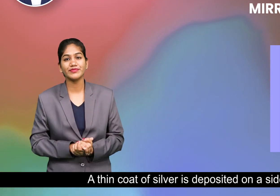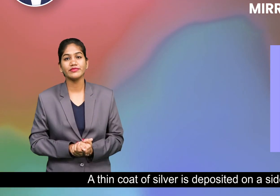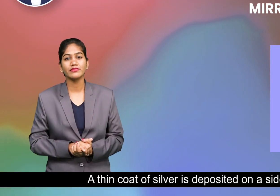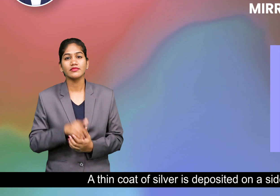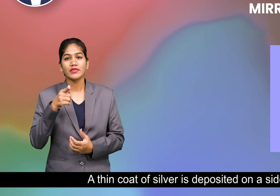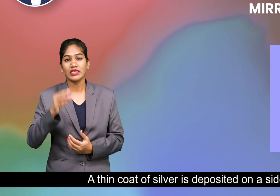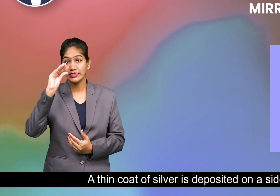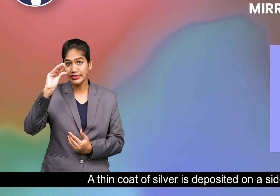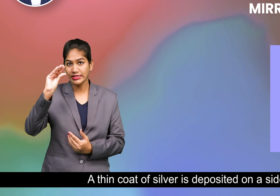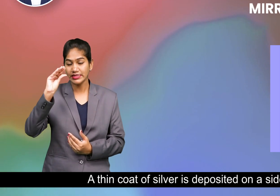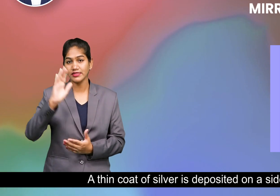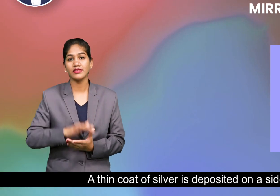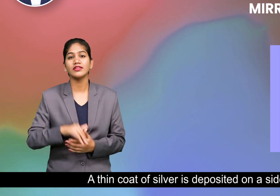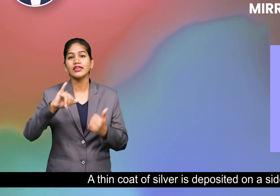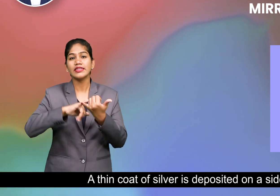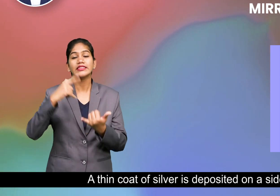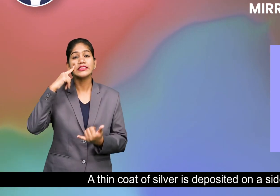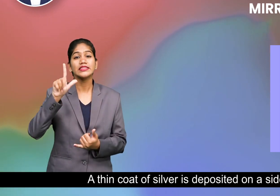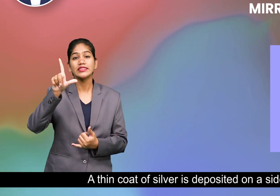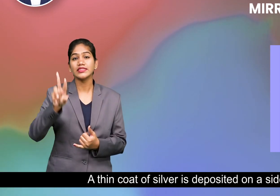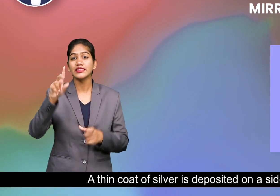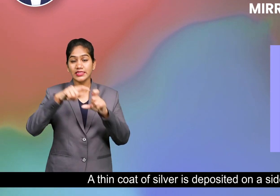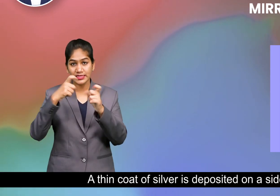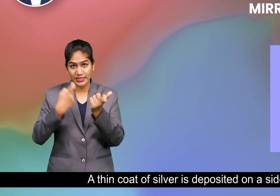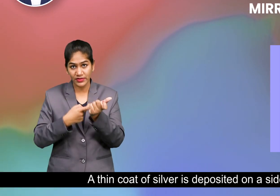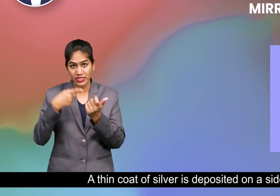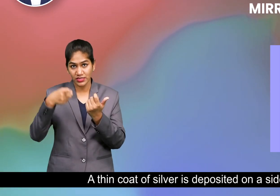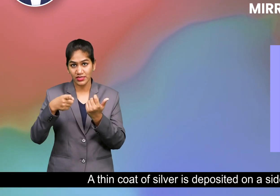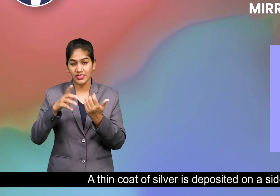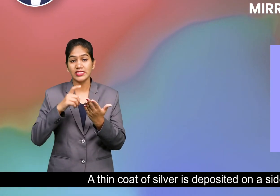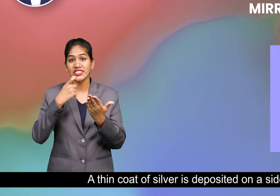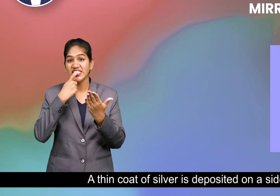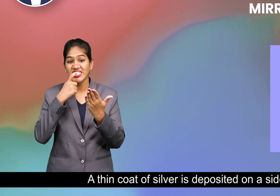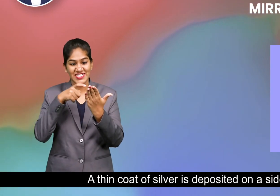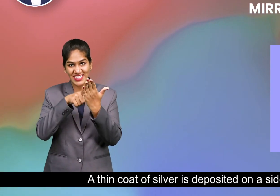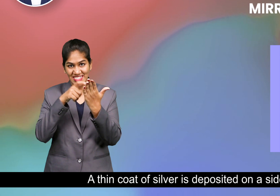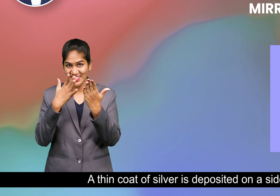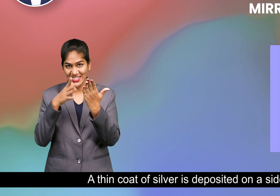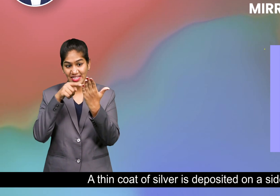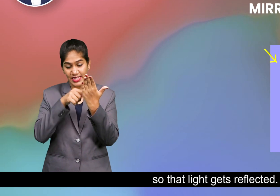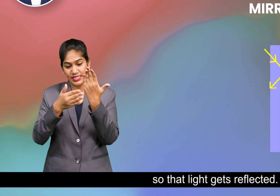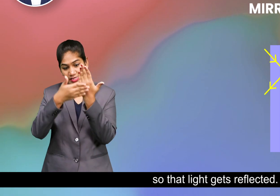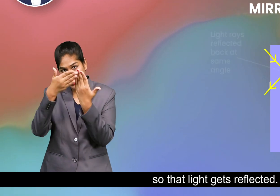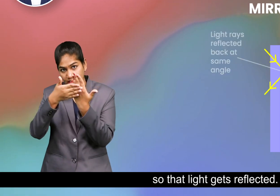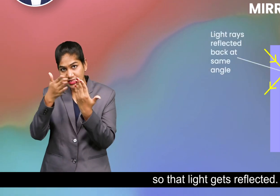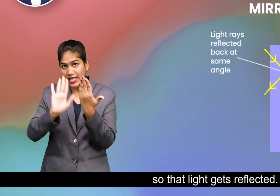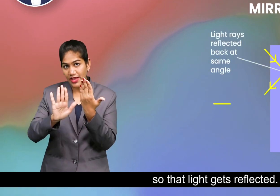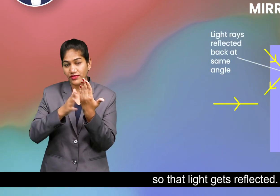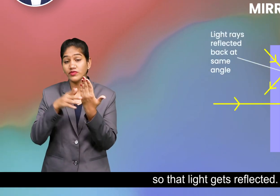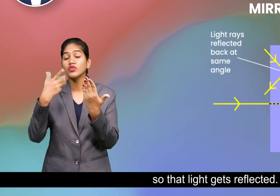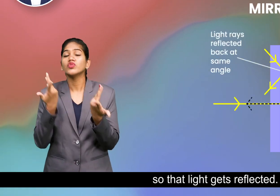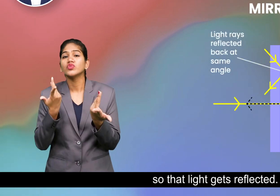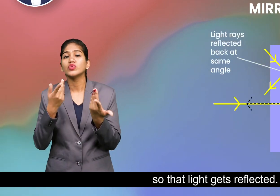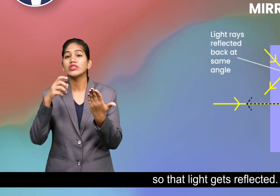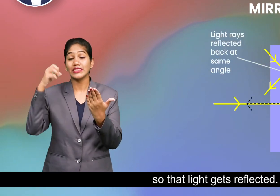A thin coat of silver is deposited on a side of the glass so that light